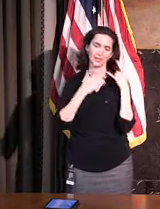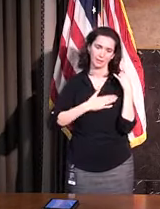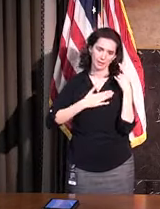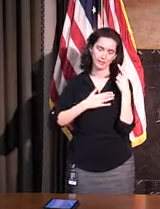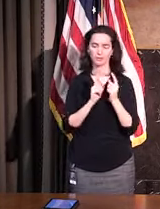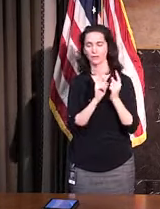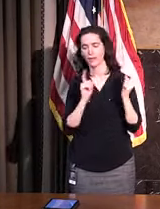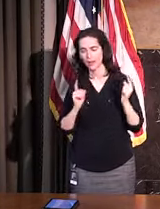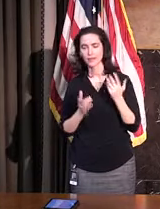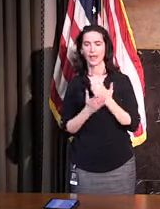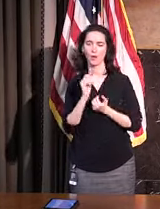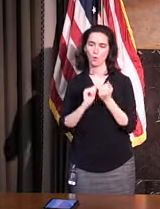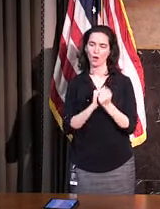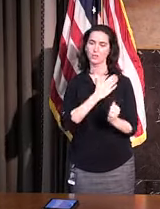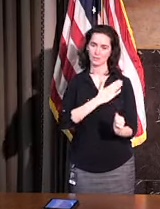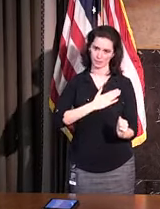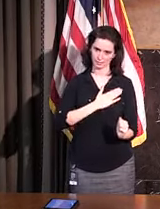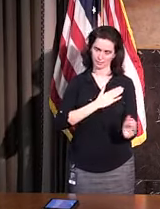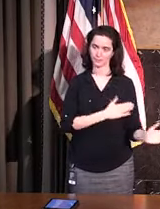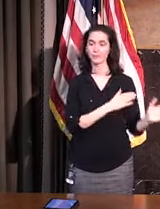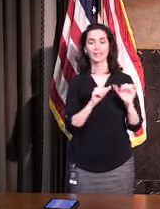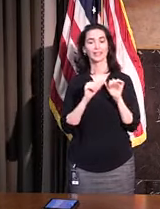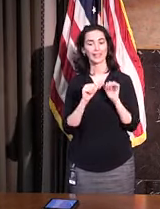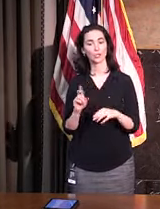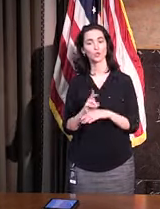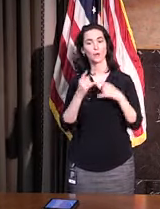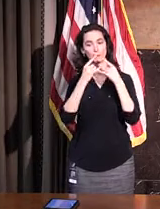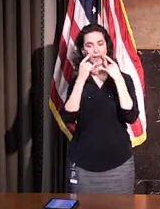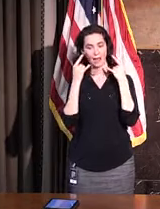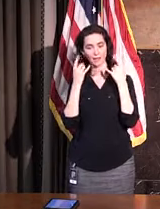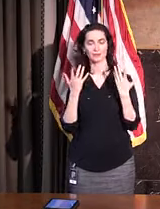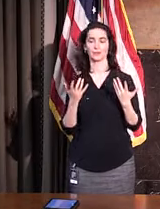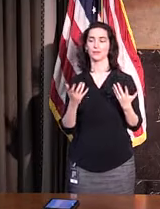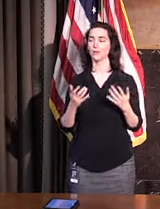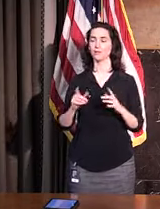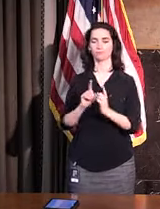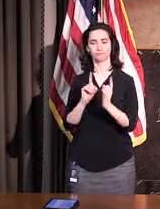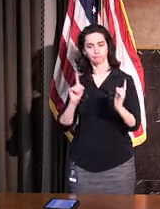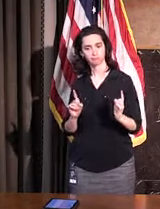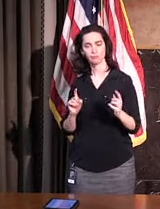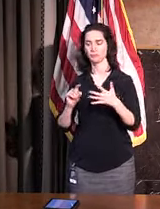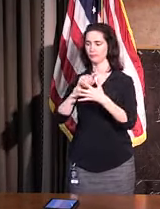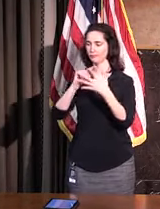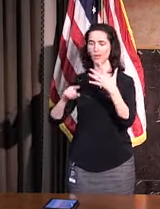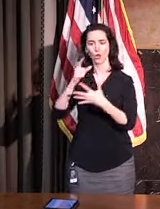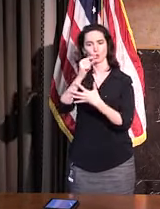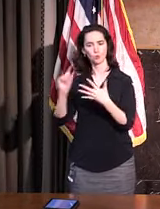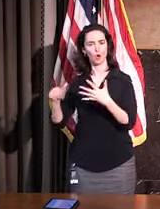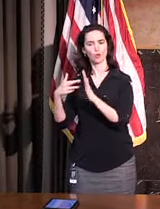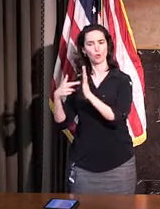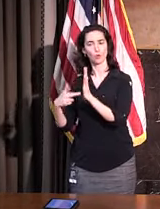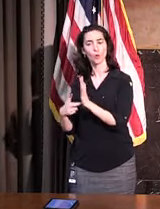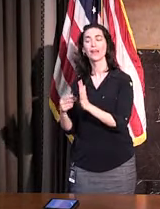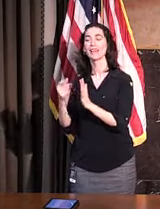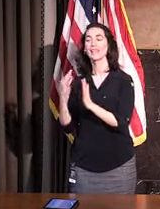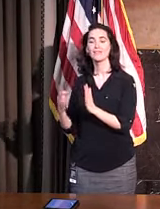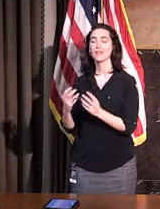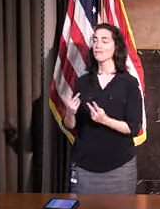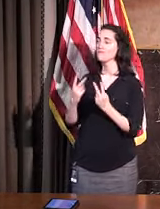washing your hands. Continue to wear a mask, distance, and adhere to other preventative measures when you are visiting